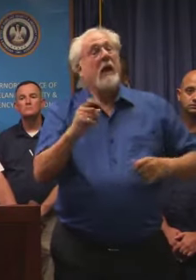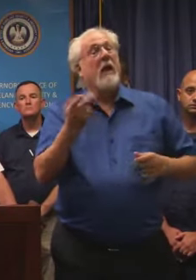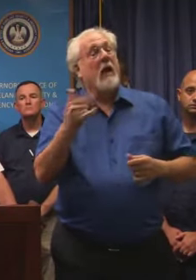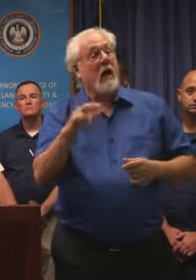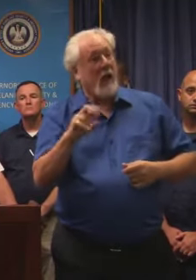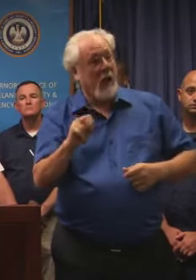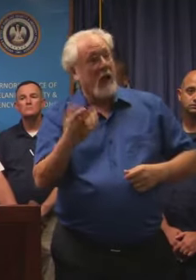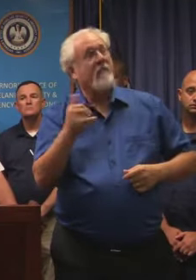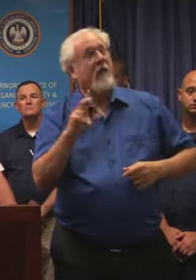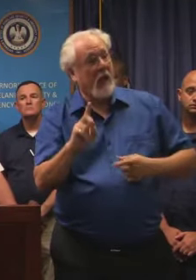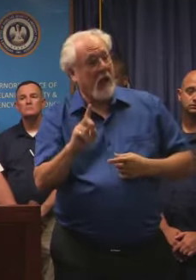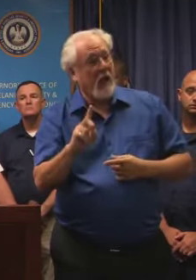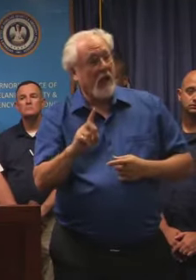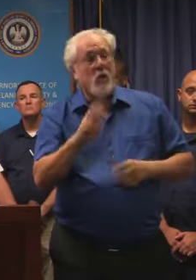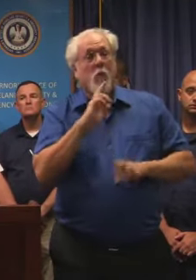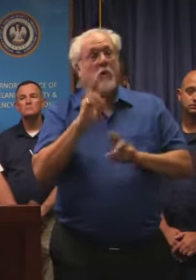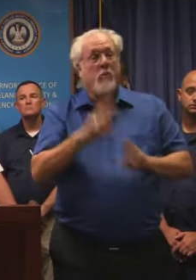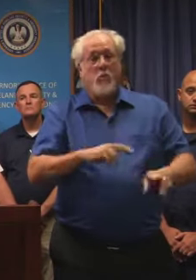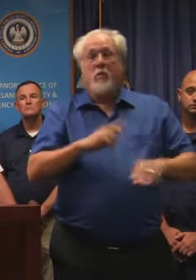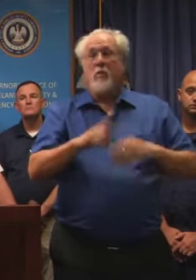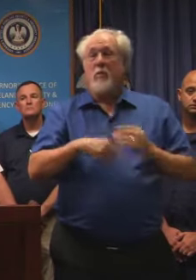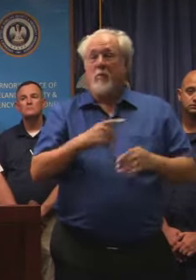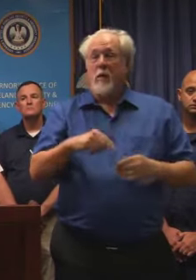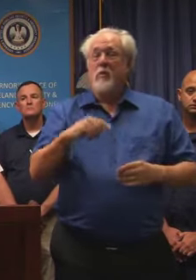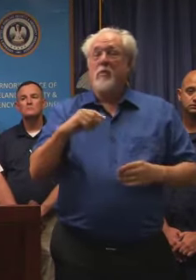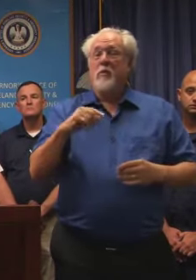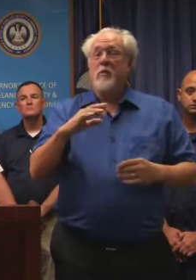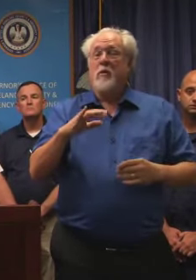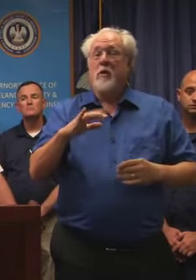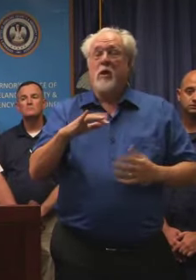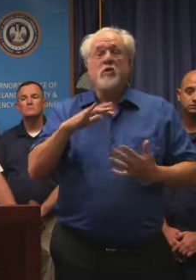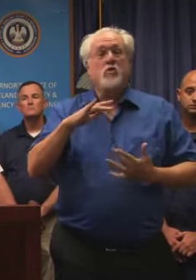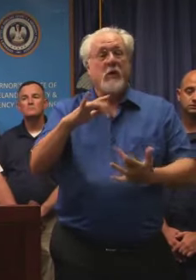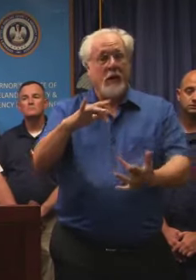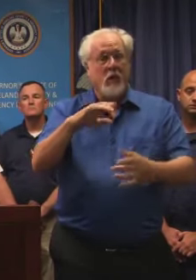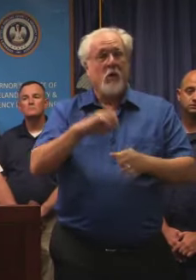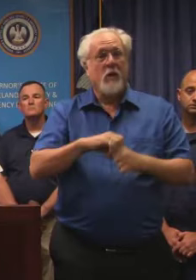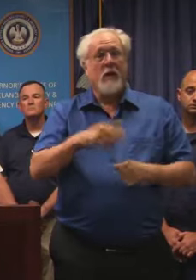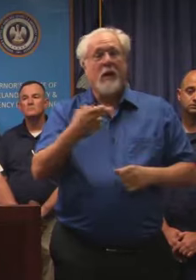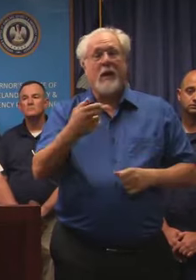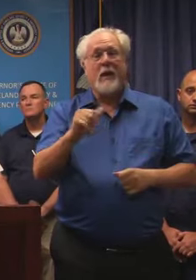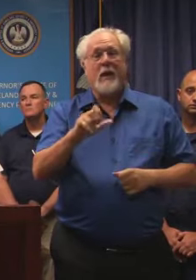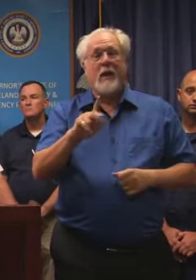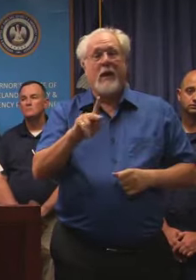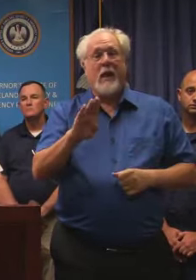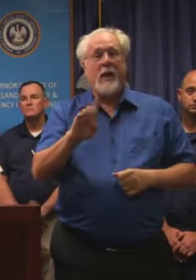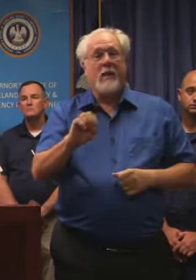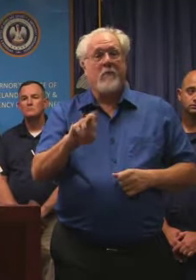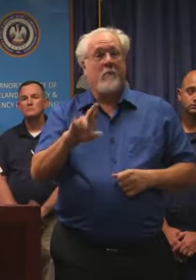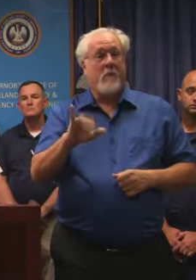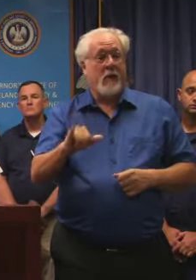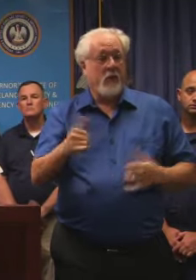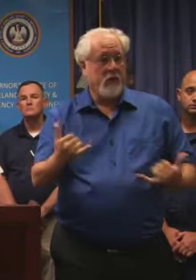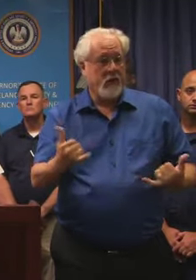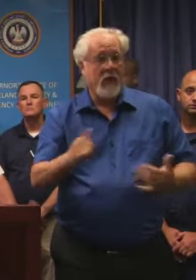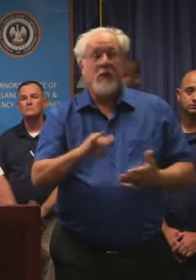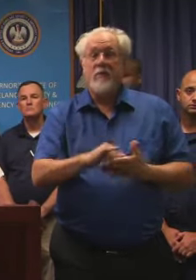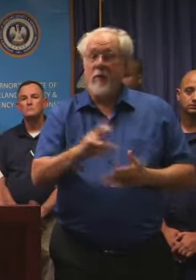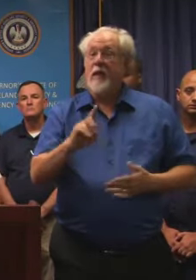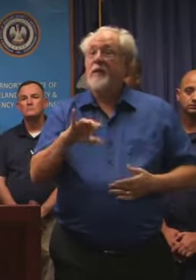had a confirmed report of a tornado in Hackberry earlier today that